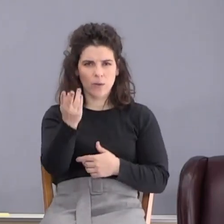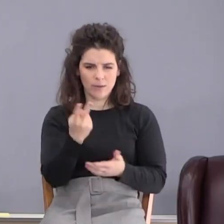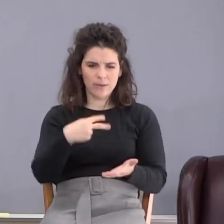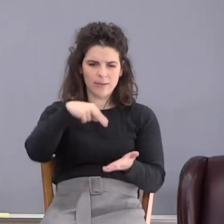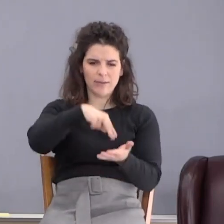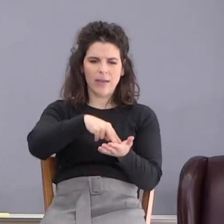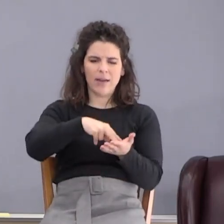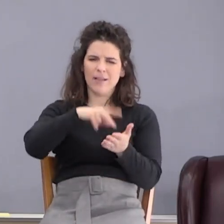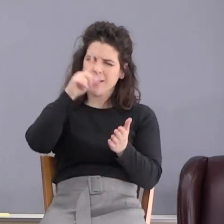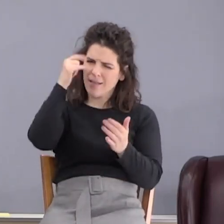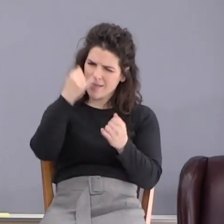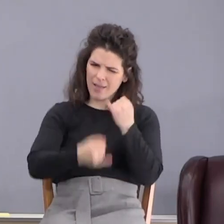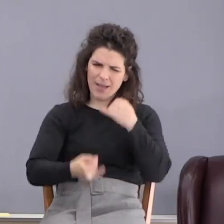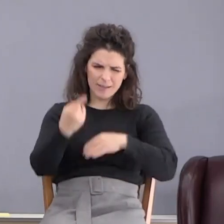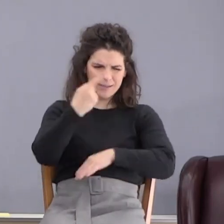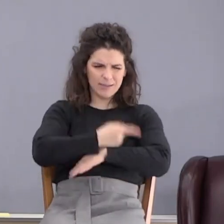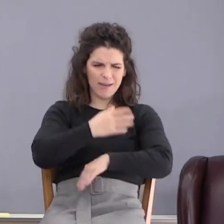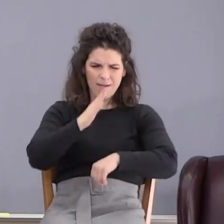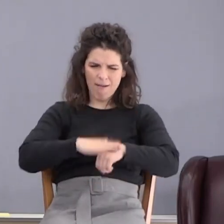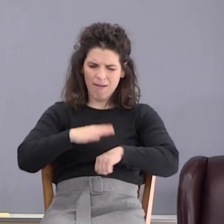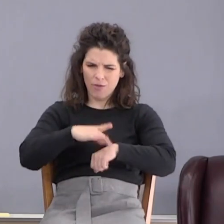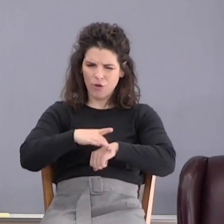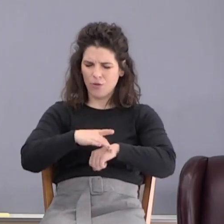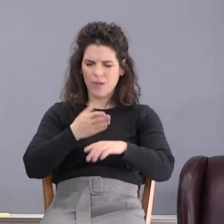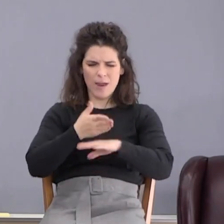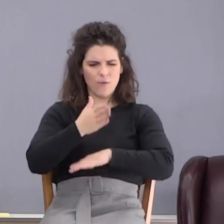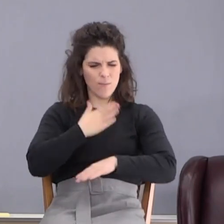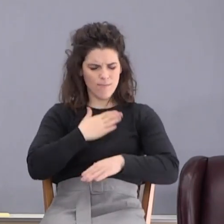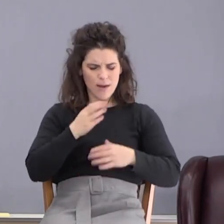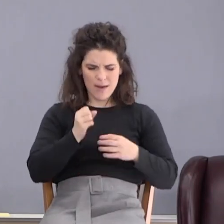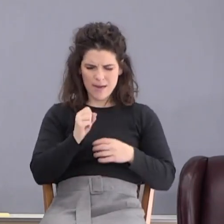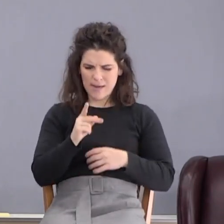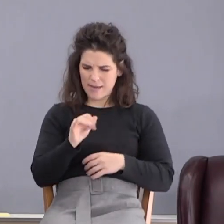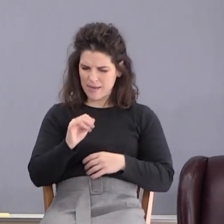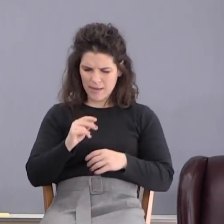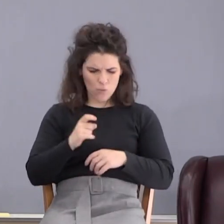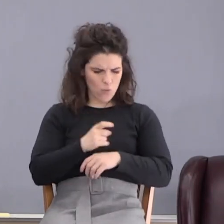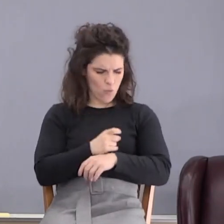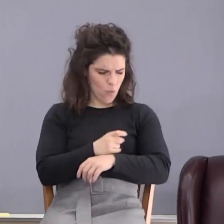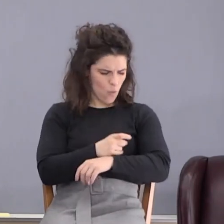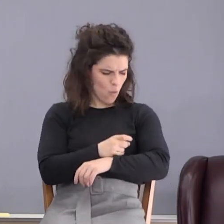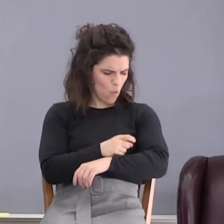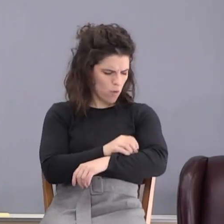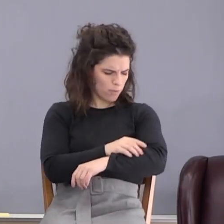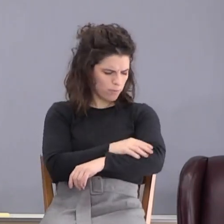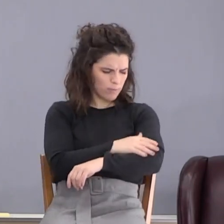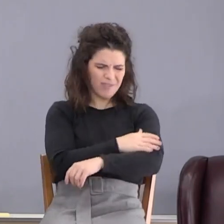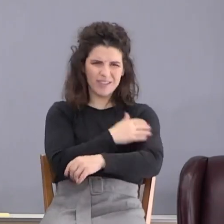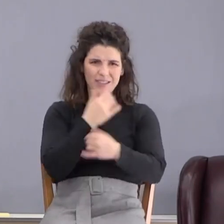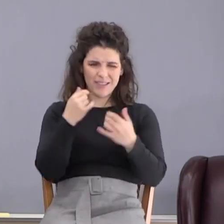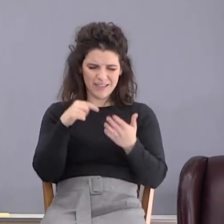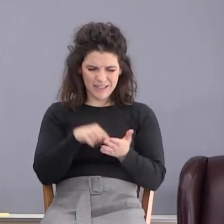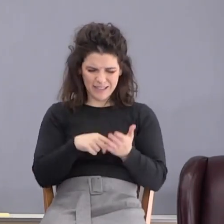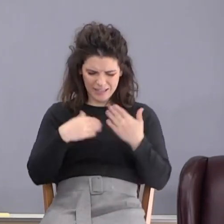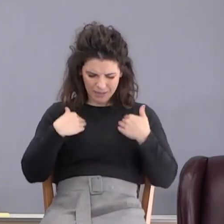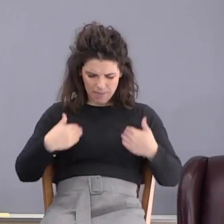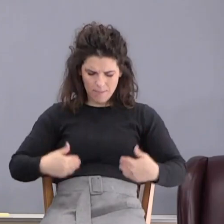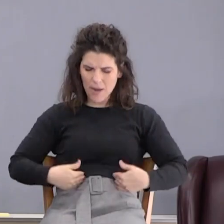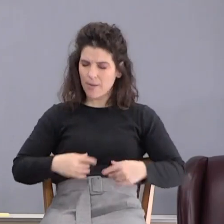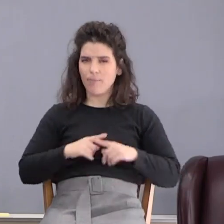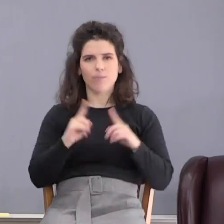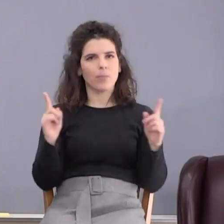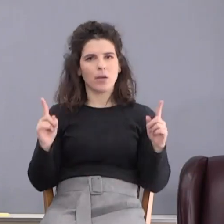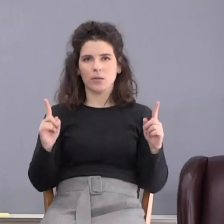the latter day upon the earth. And though after my skin worms destroy this body,